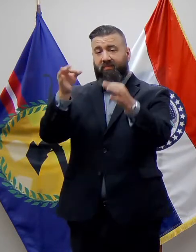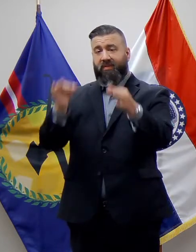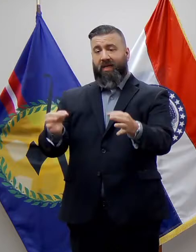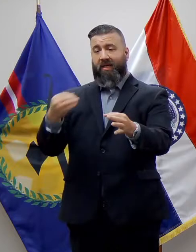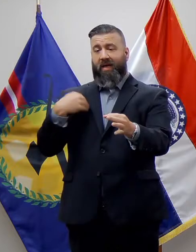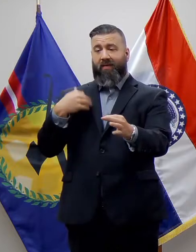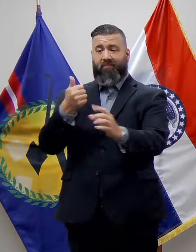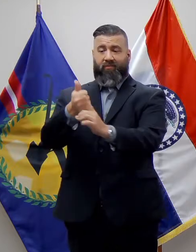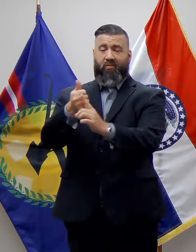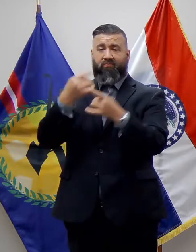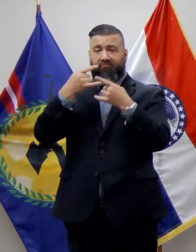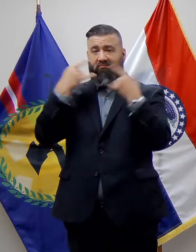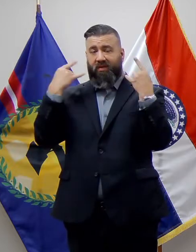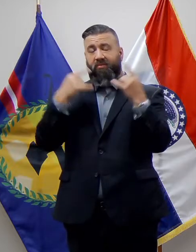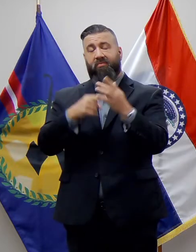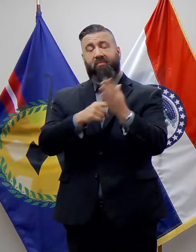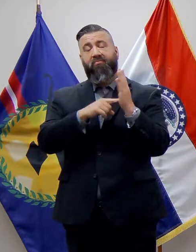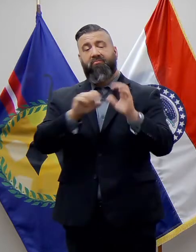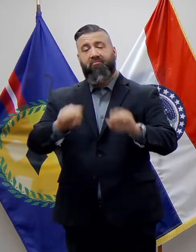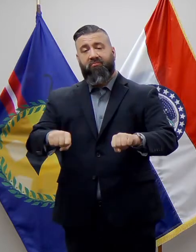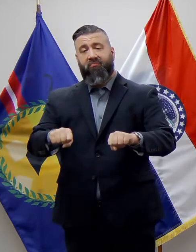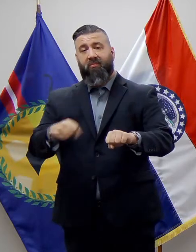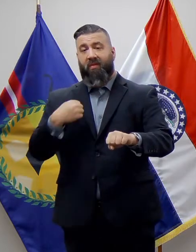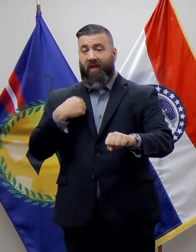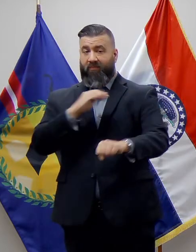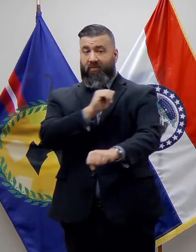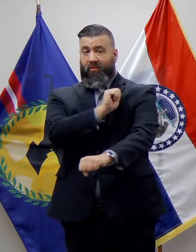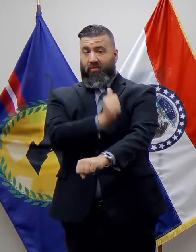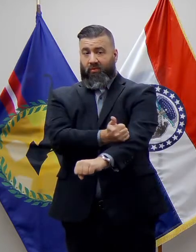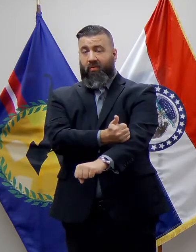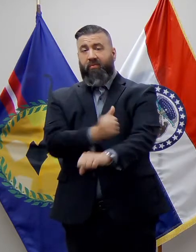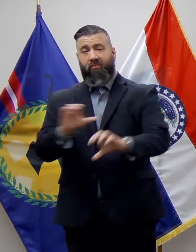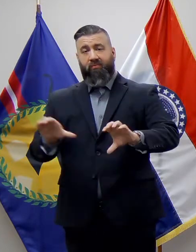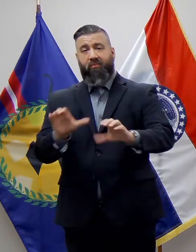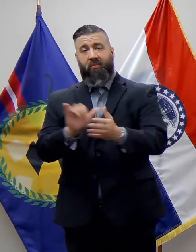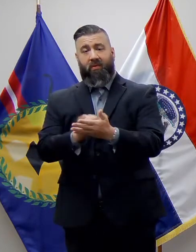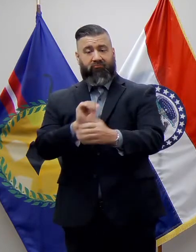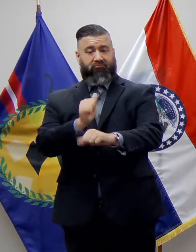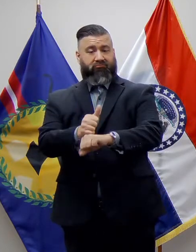own mask mandates. They have the authority to have their own